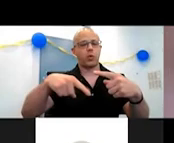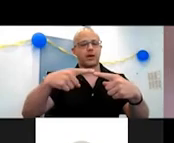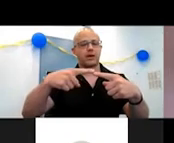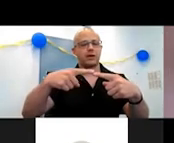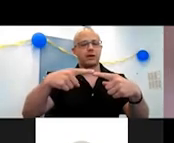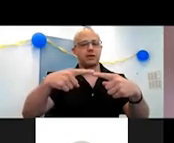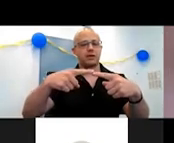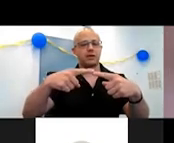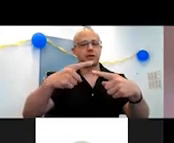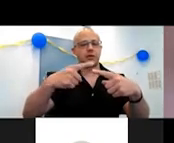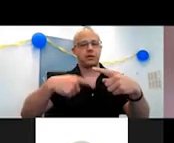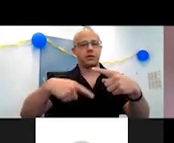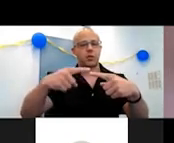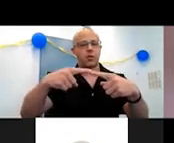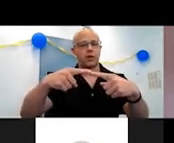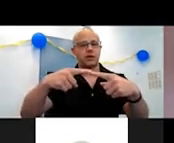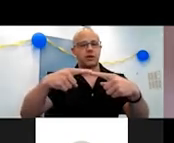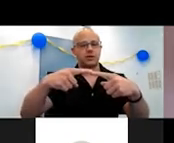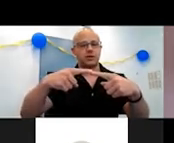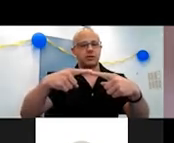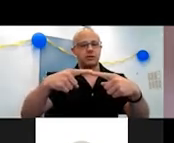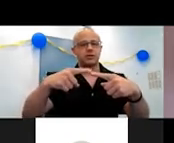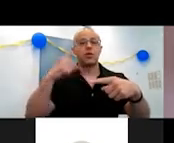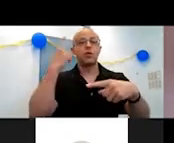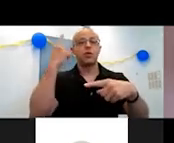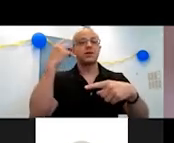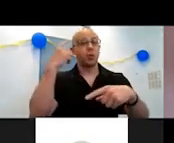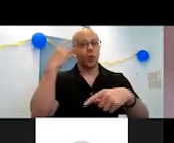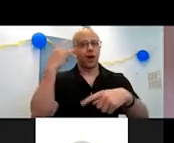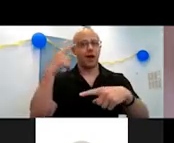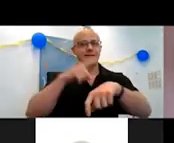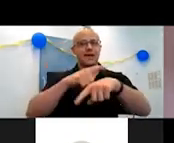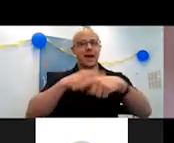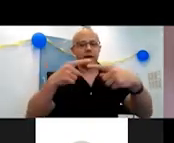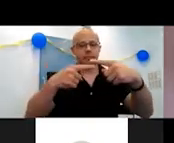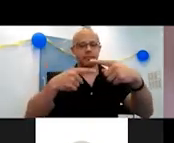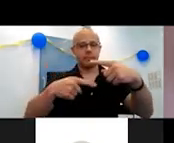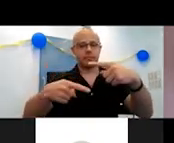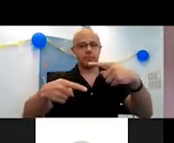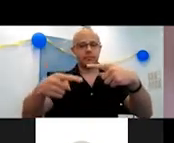W-H-E-N, when. This is a sign for when.